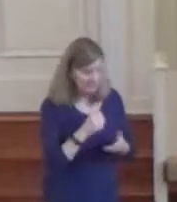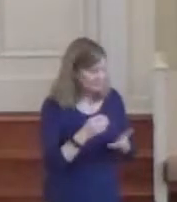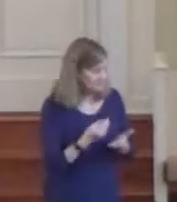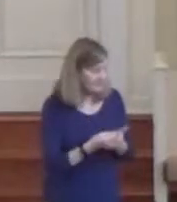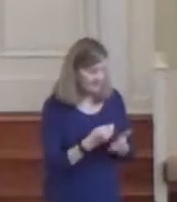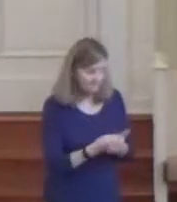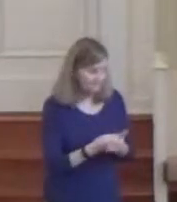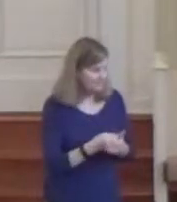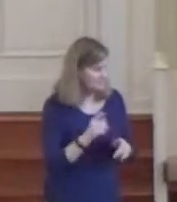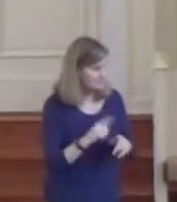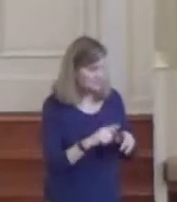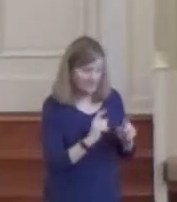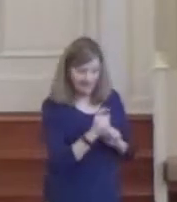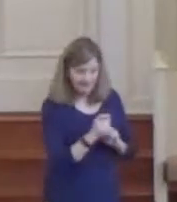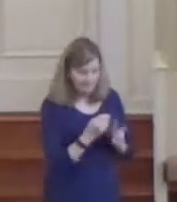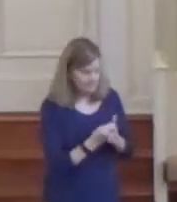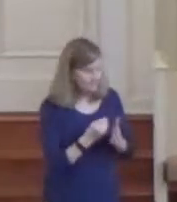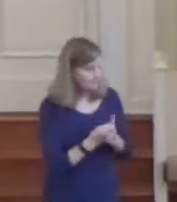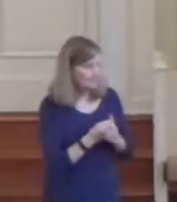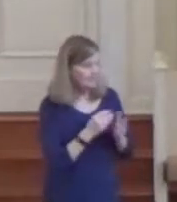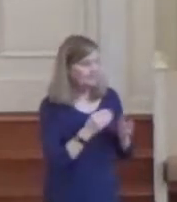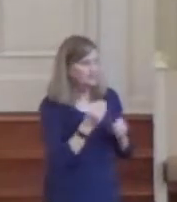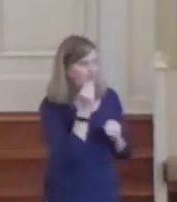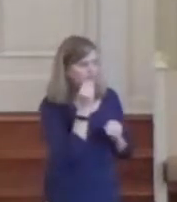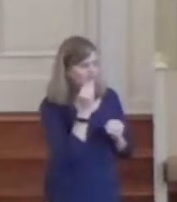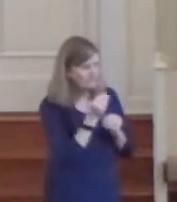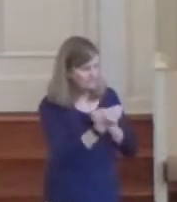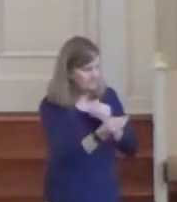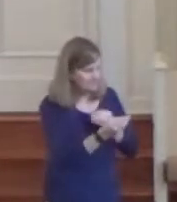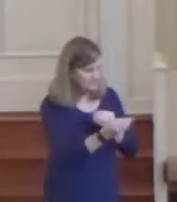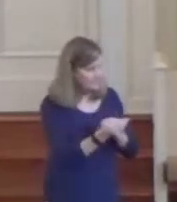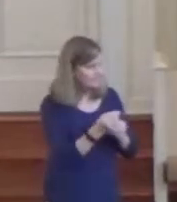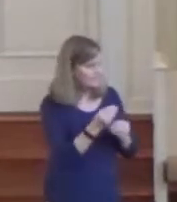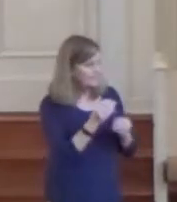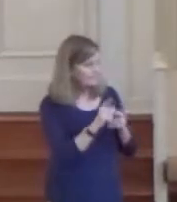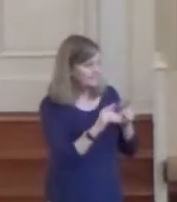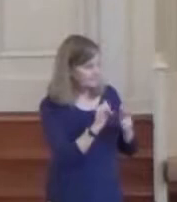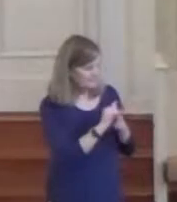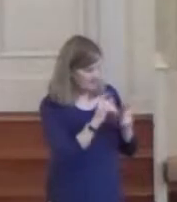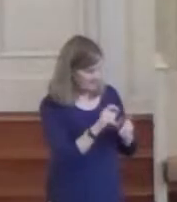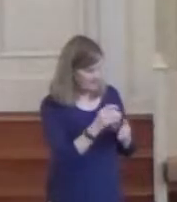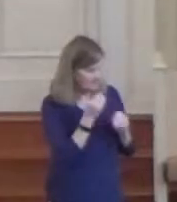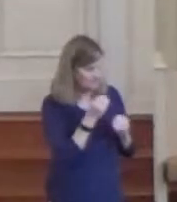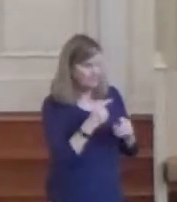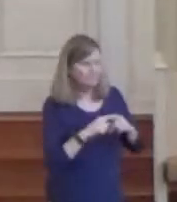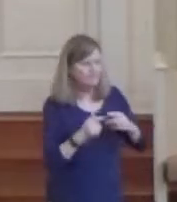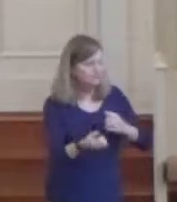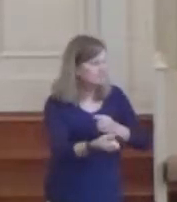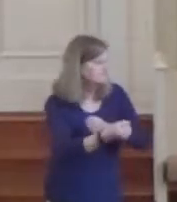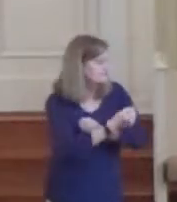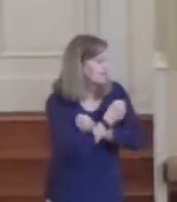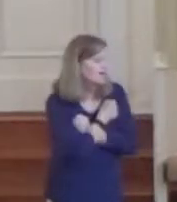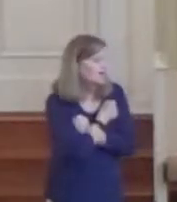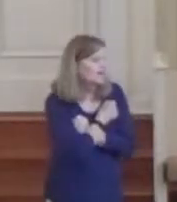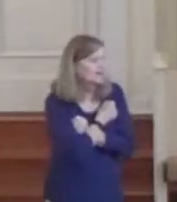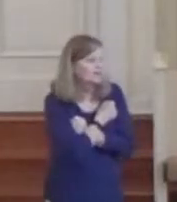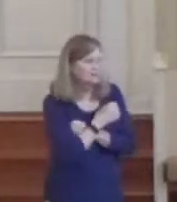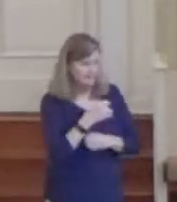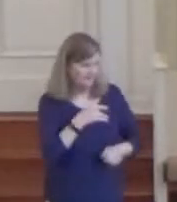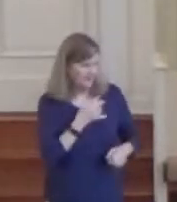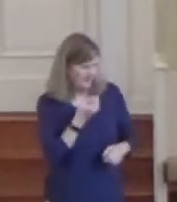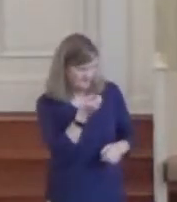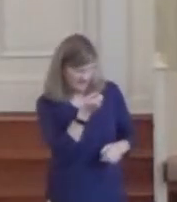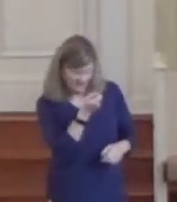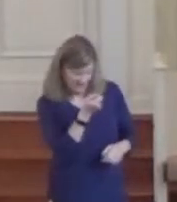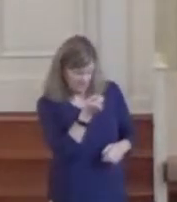She can't write a check or give money or go feed homeless or build houses. But she comes and she embraces me with a great big hug, and I feel